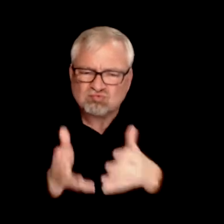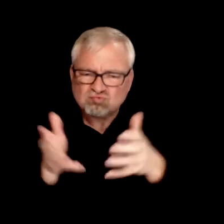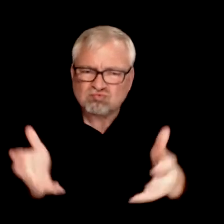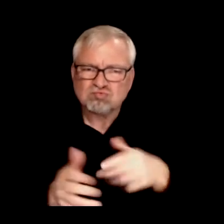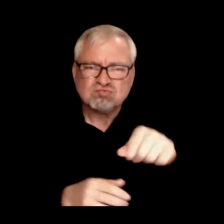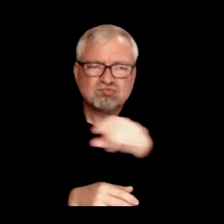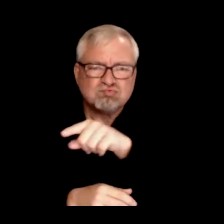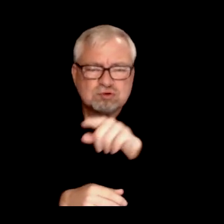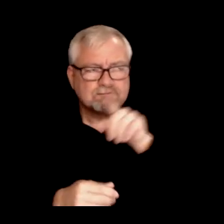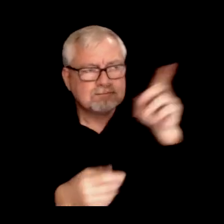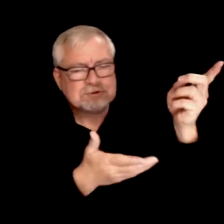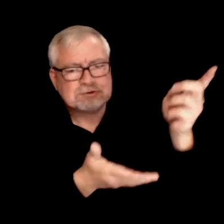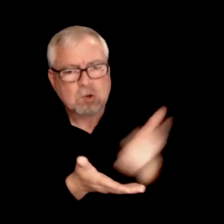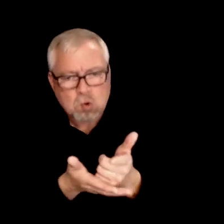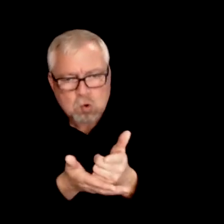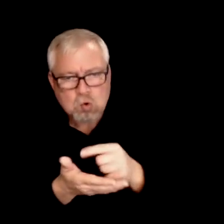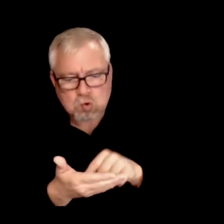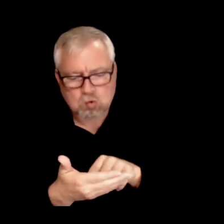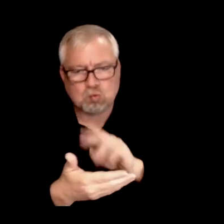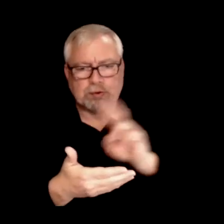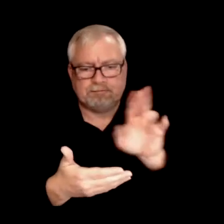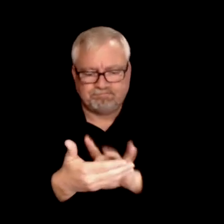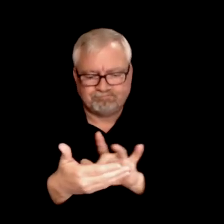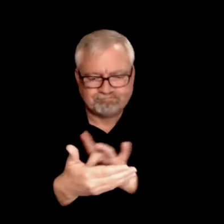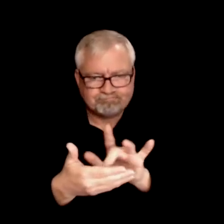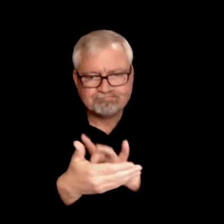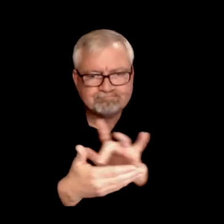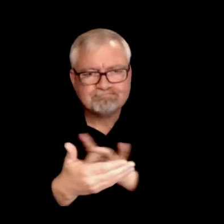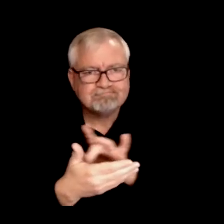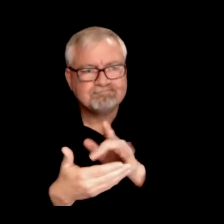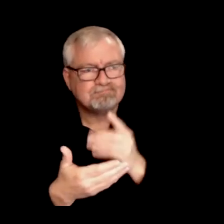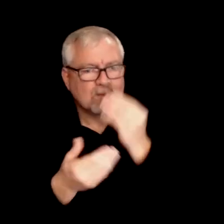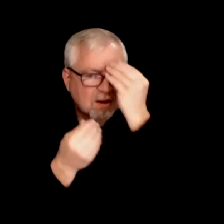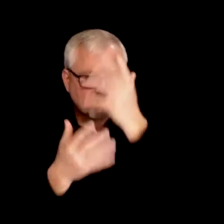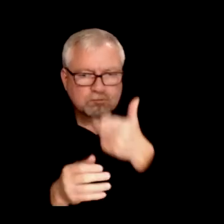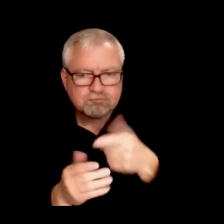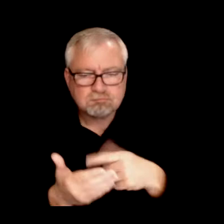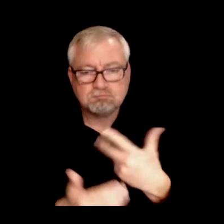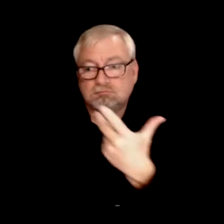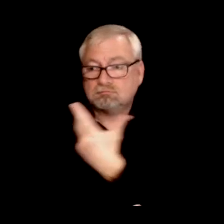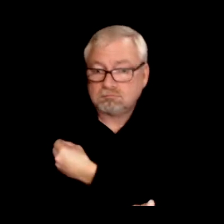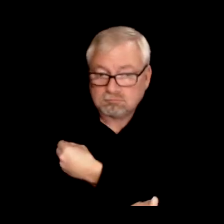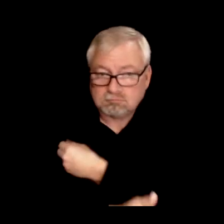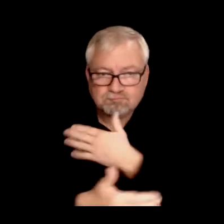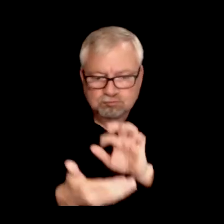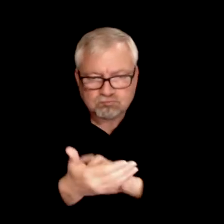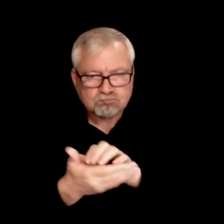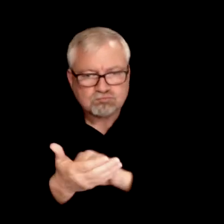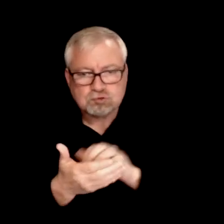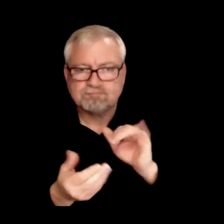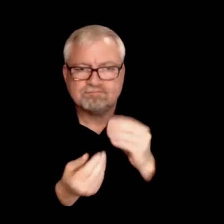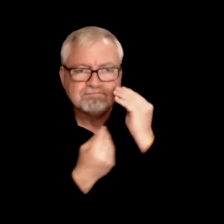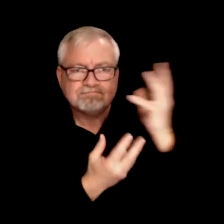this when they are vaccinated. So with that, I will turn it back to Andrea.